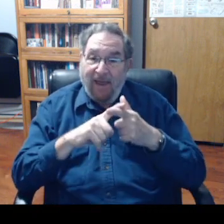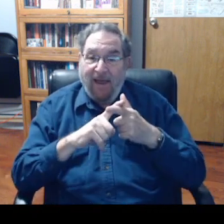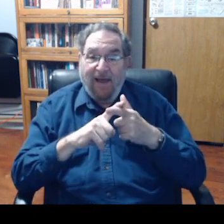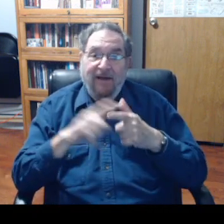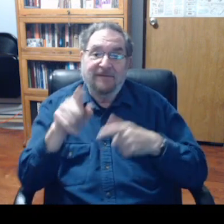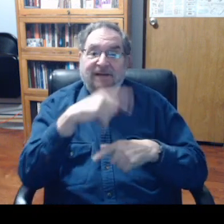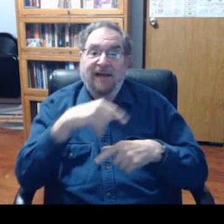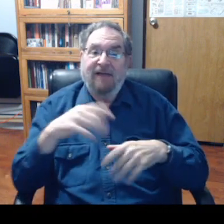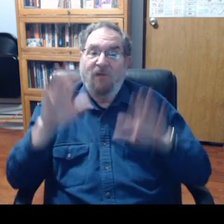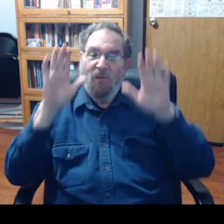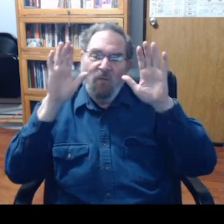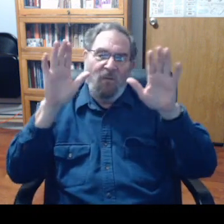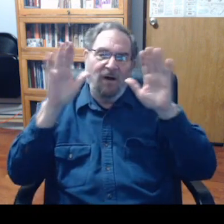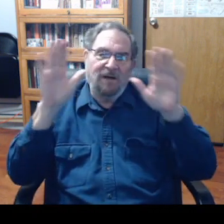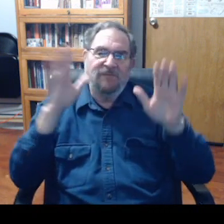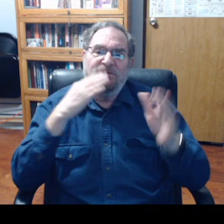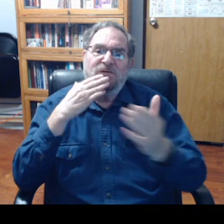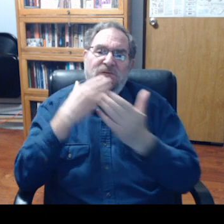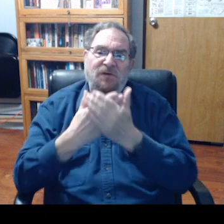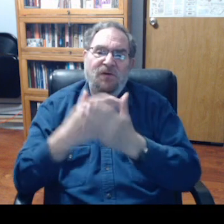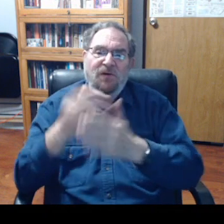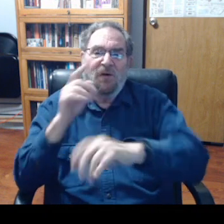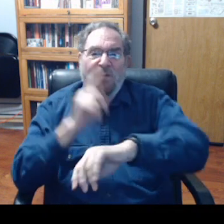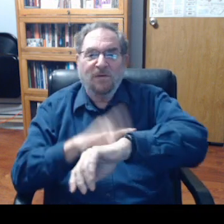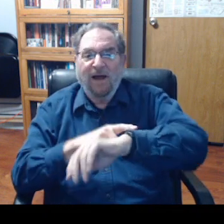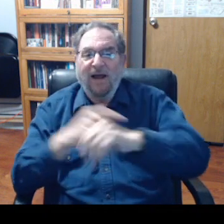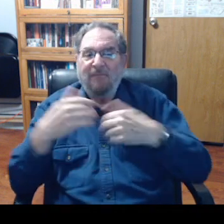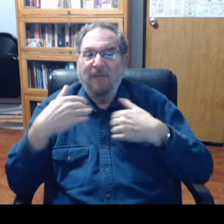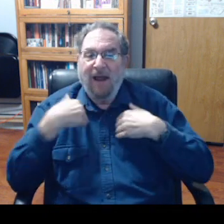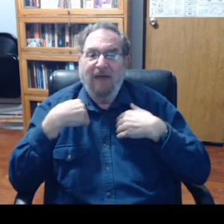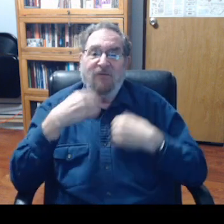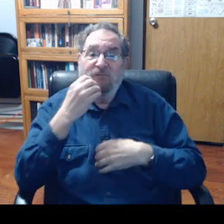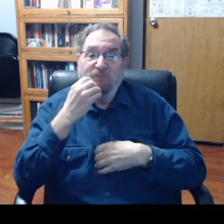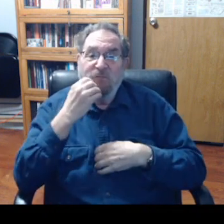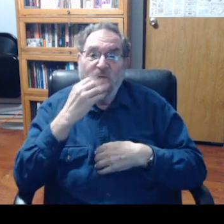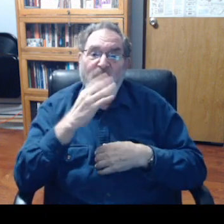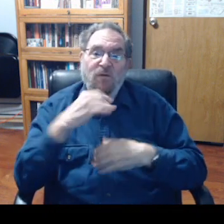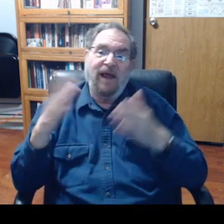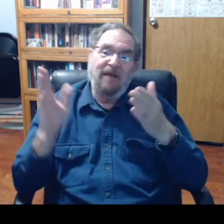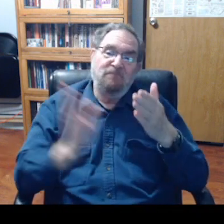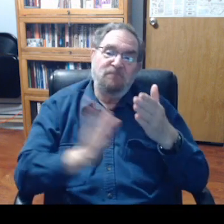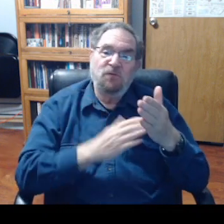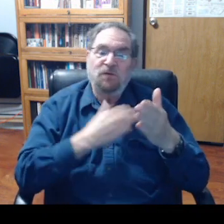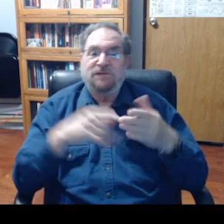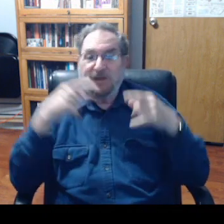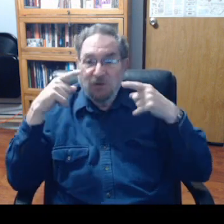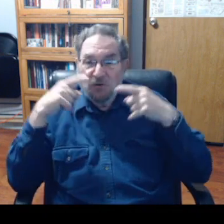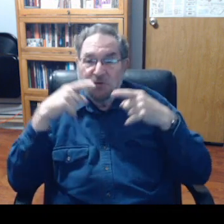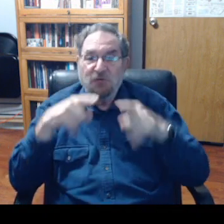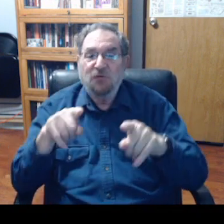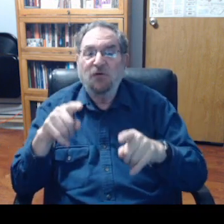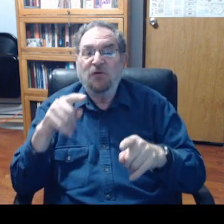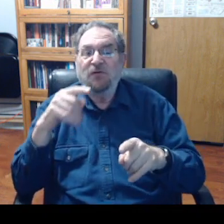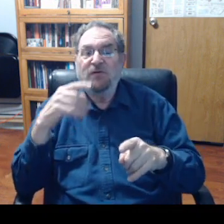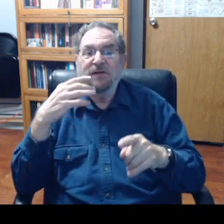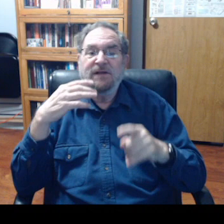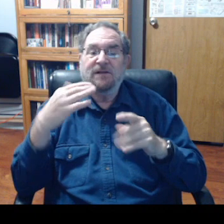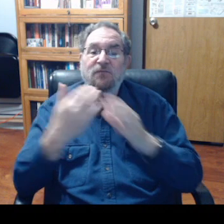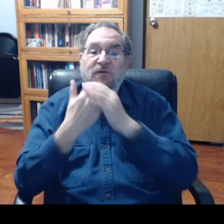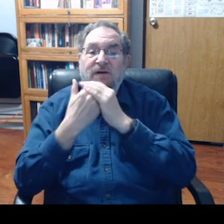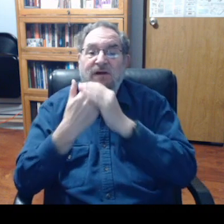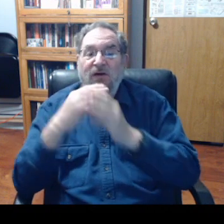And then they have a wonderful, good old time having food and music during